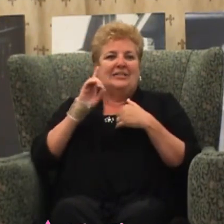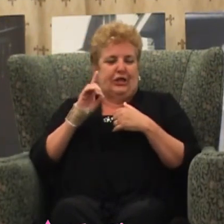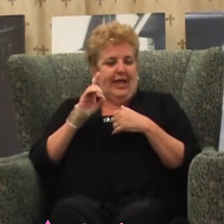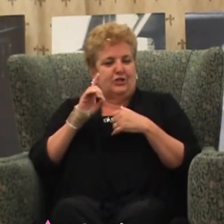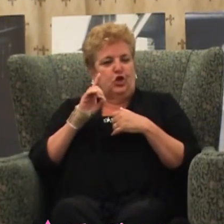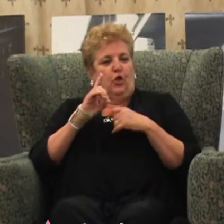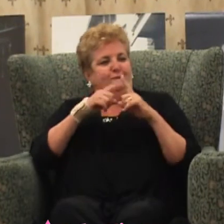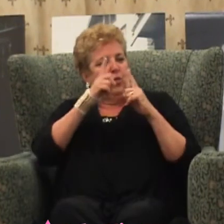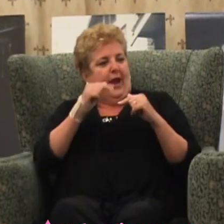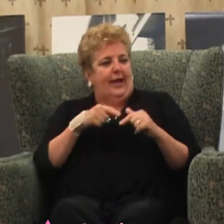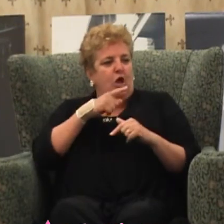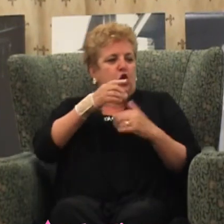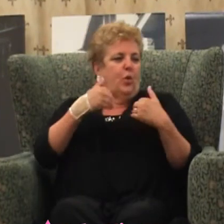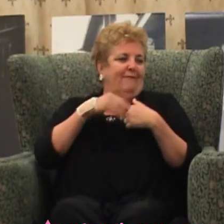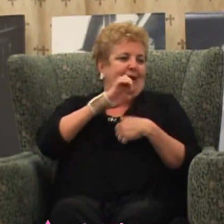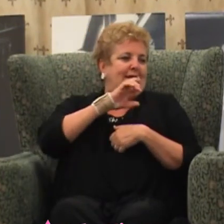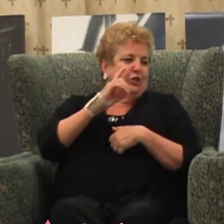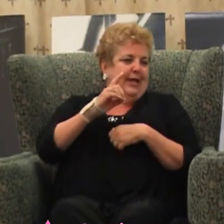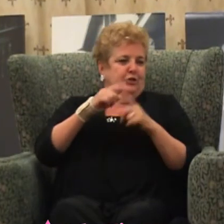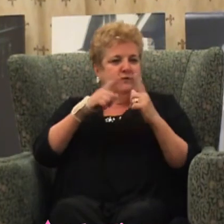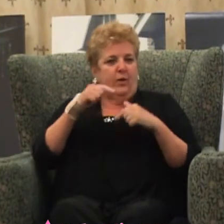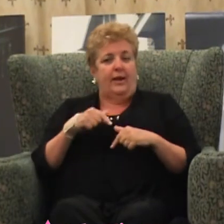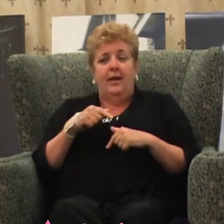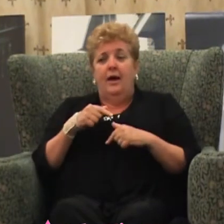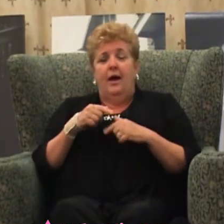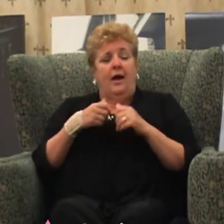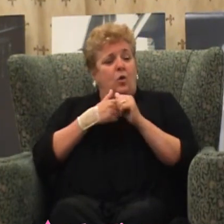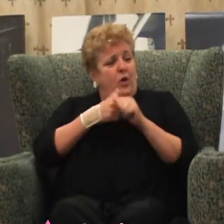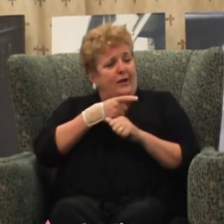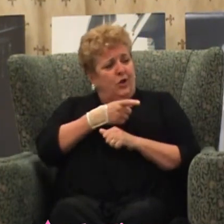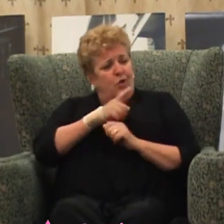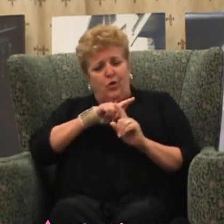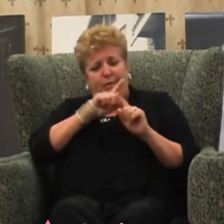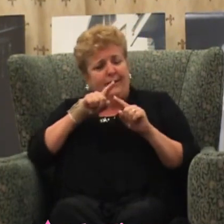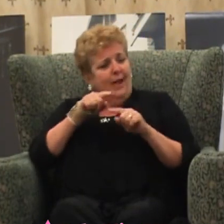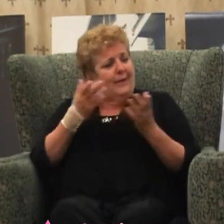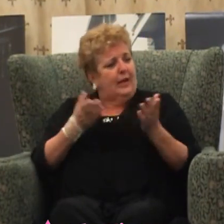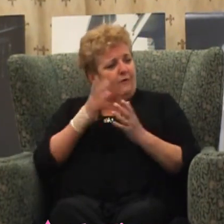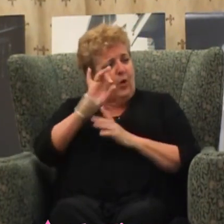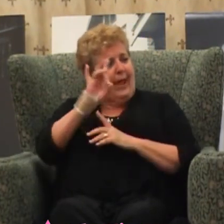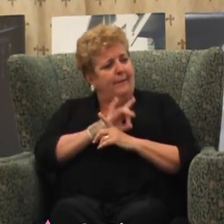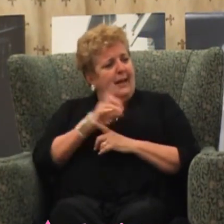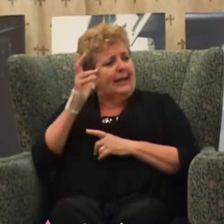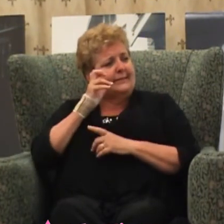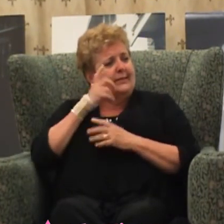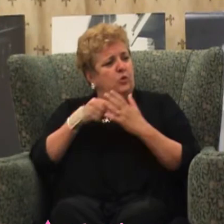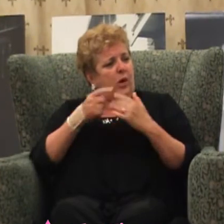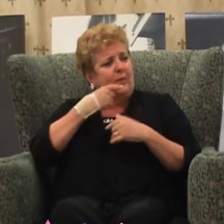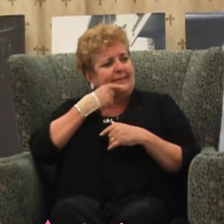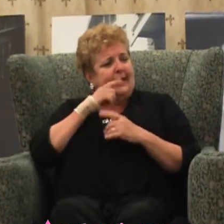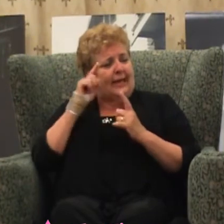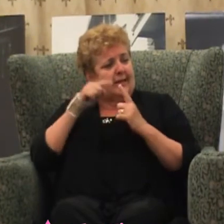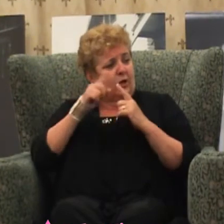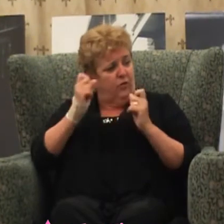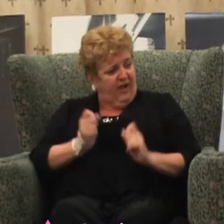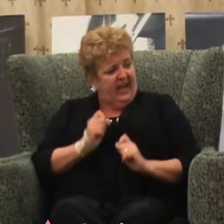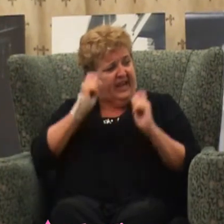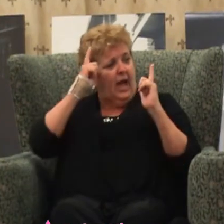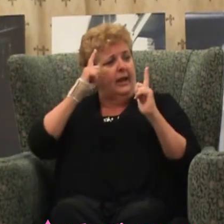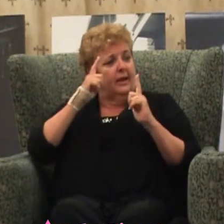educational variety. According to you, you came around here for 8 months listening to what we said until you finally got it. You know what? That white light you think you saw was